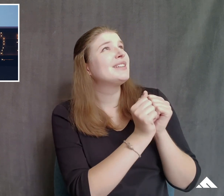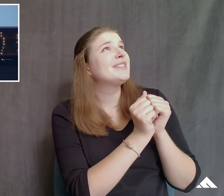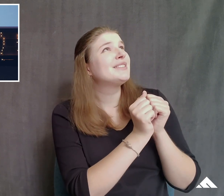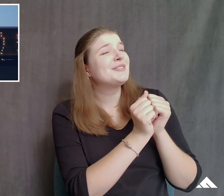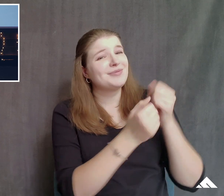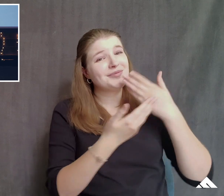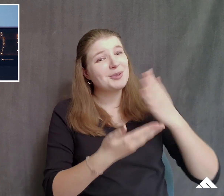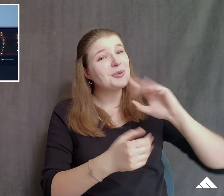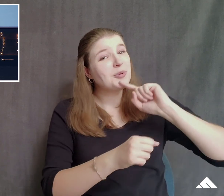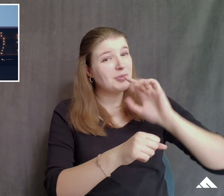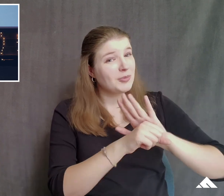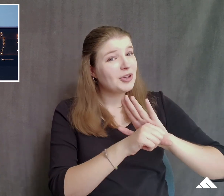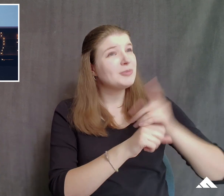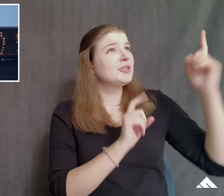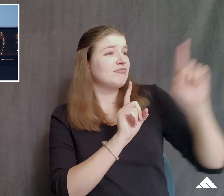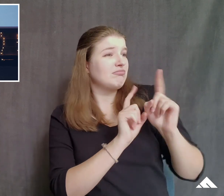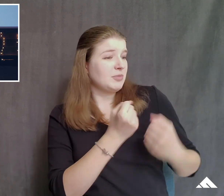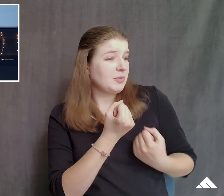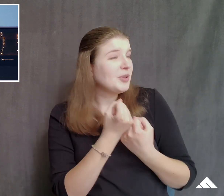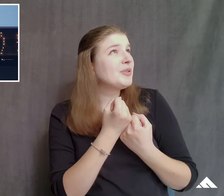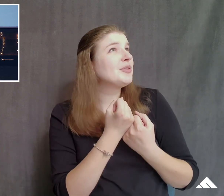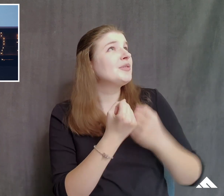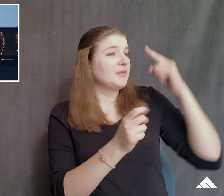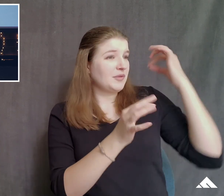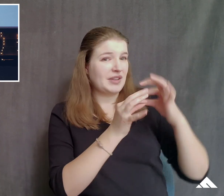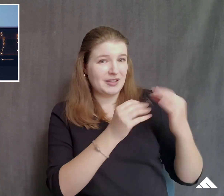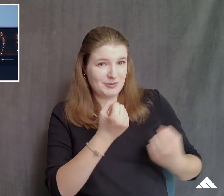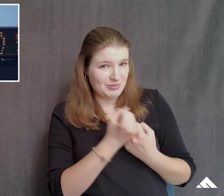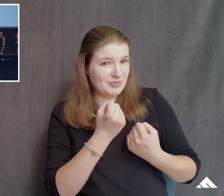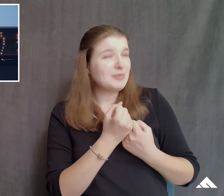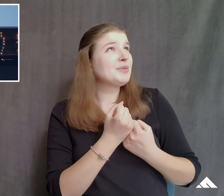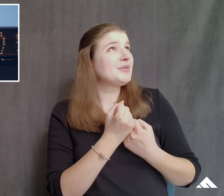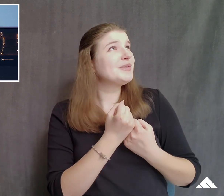Thank you for your promise of your presence and your faithfulness in our lives.